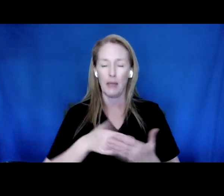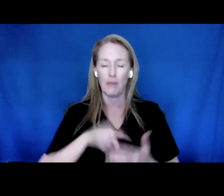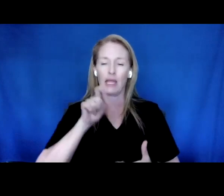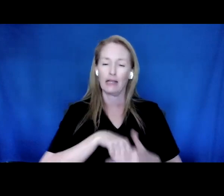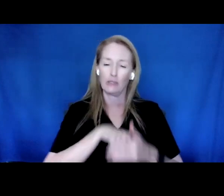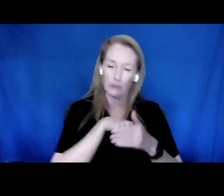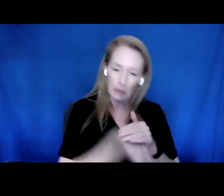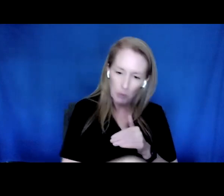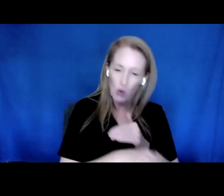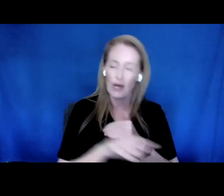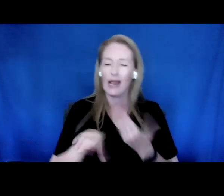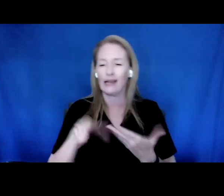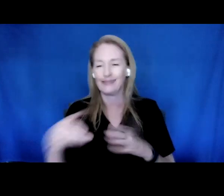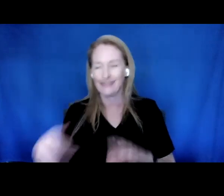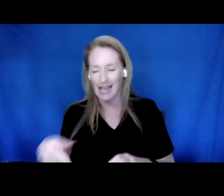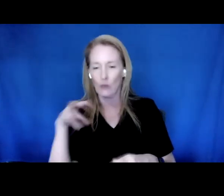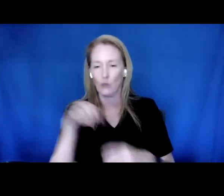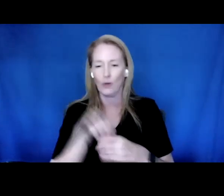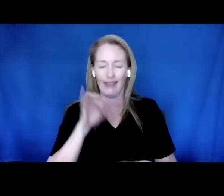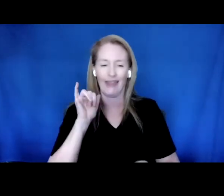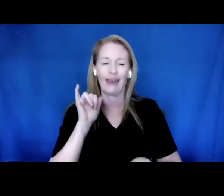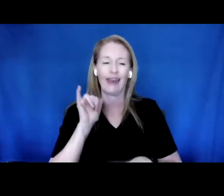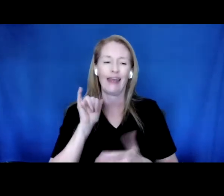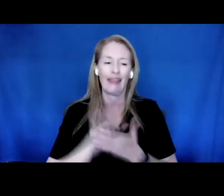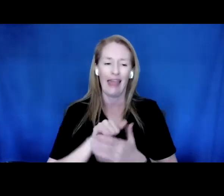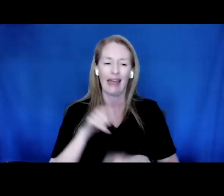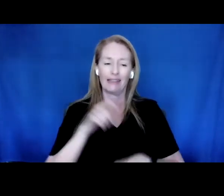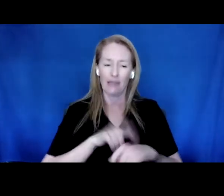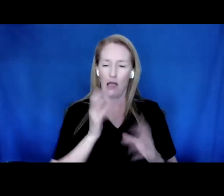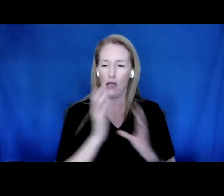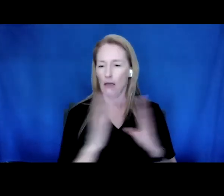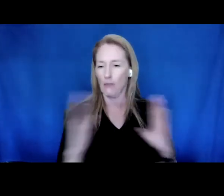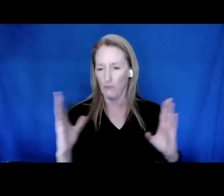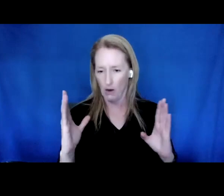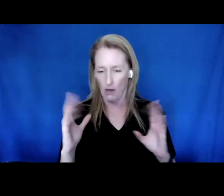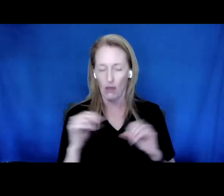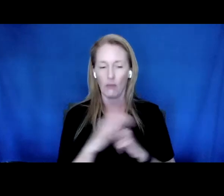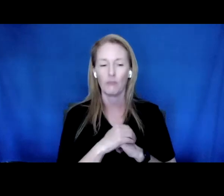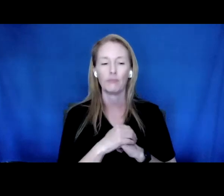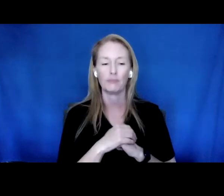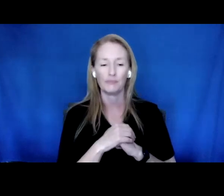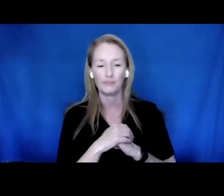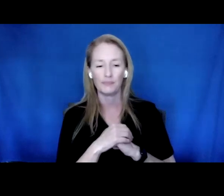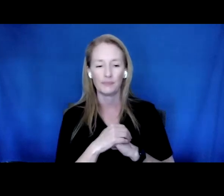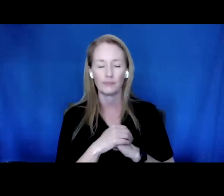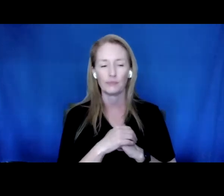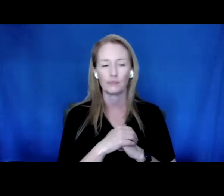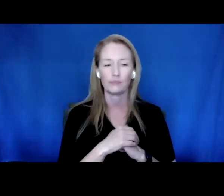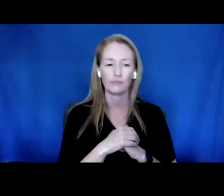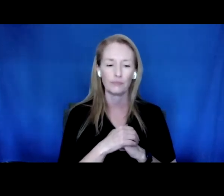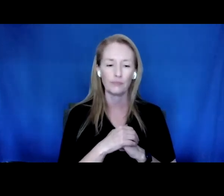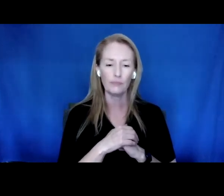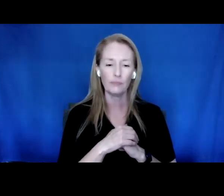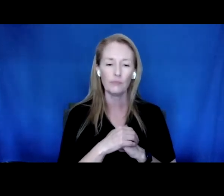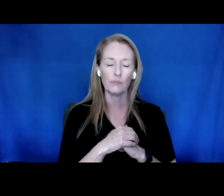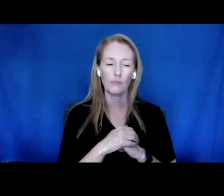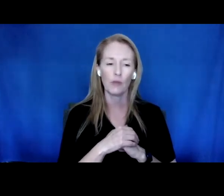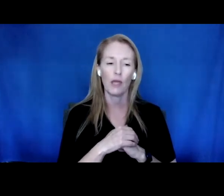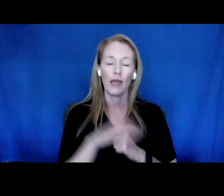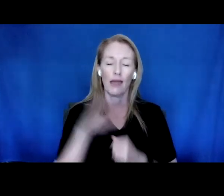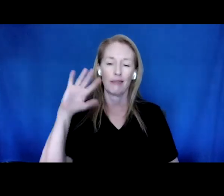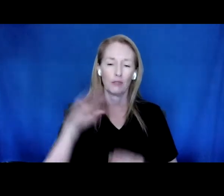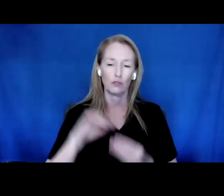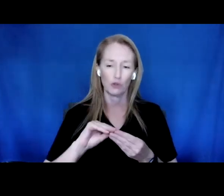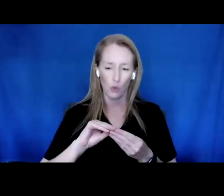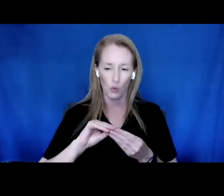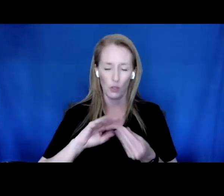included. And then for fetuses, the death would have happened within that period of time, and the total number of deaths